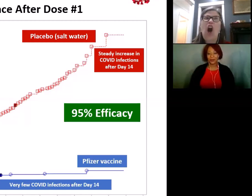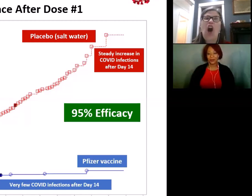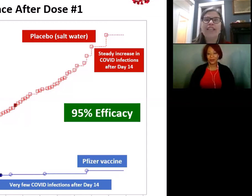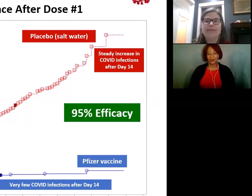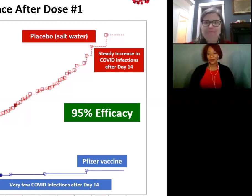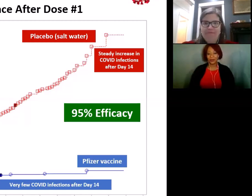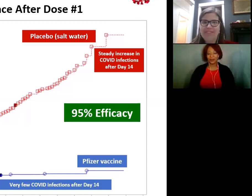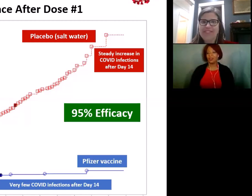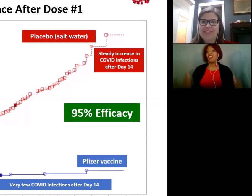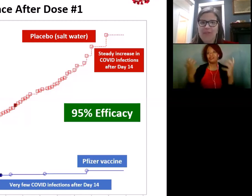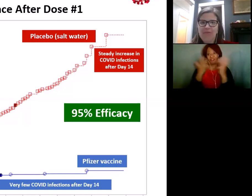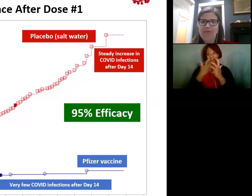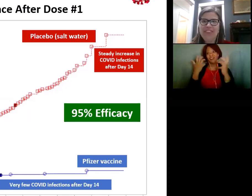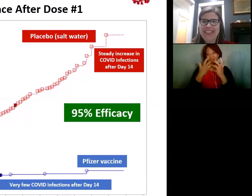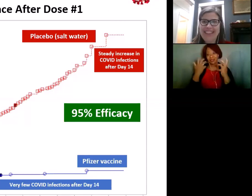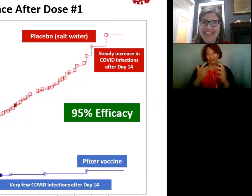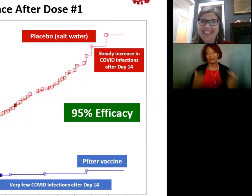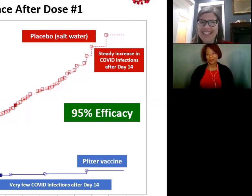Awesome.